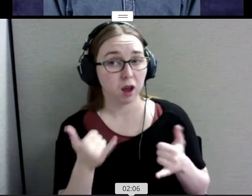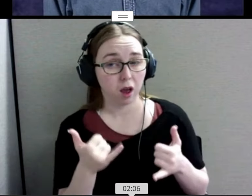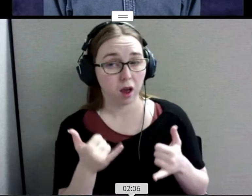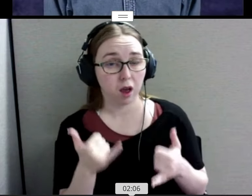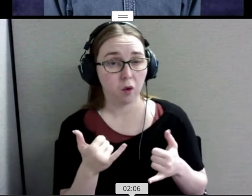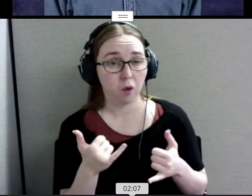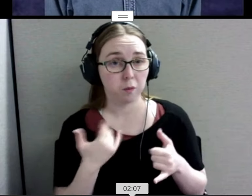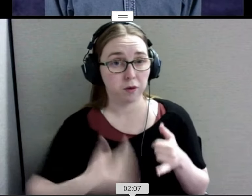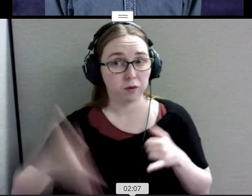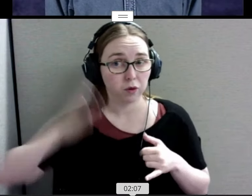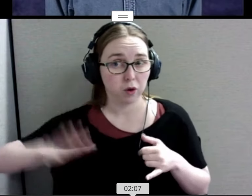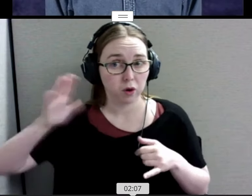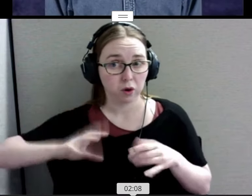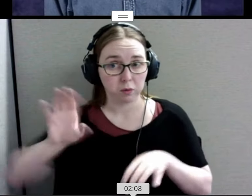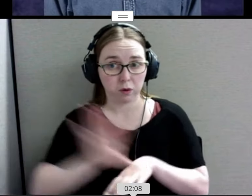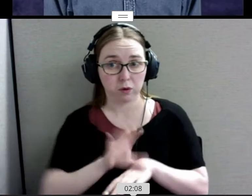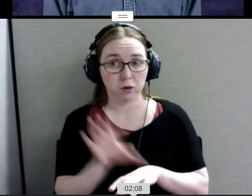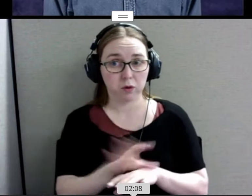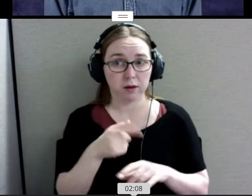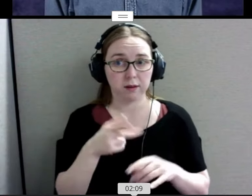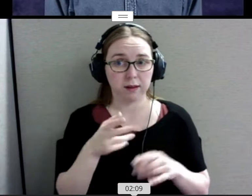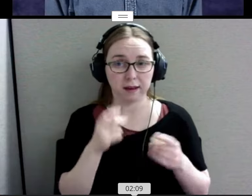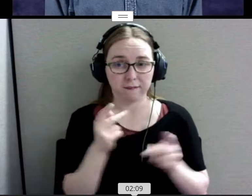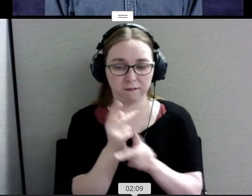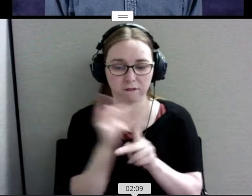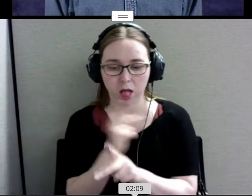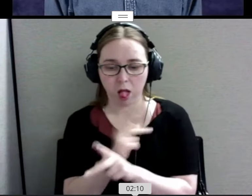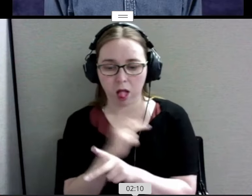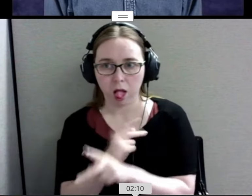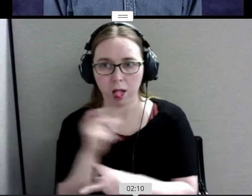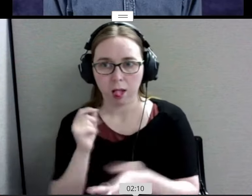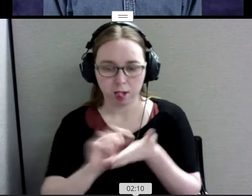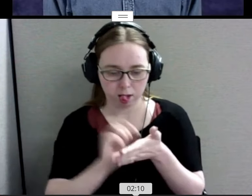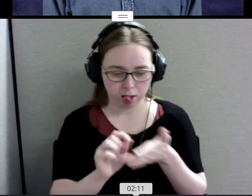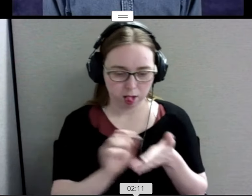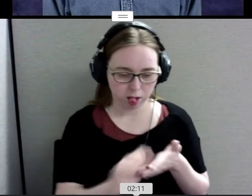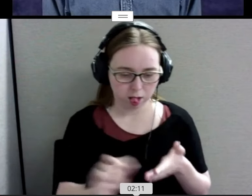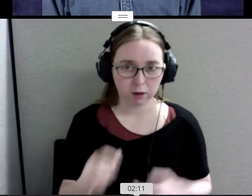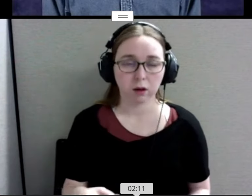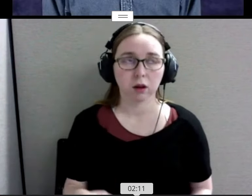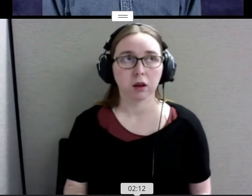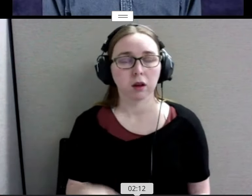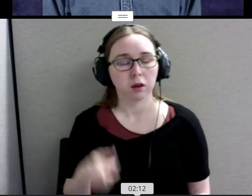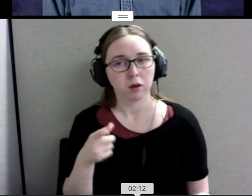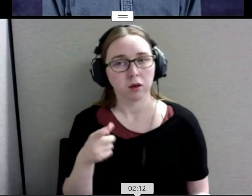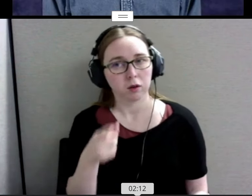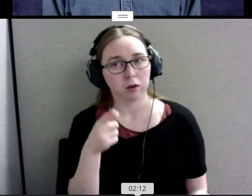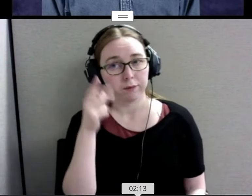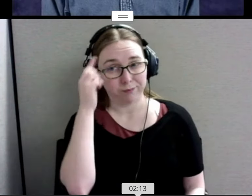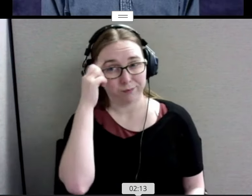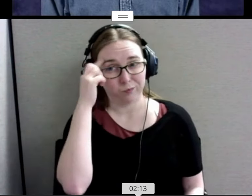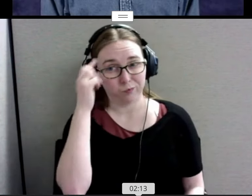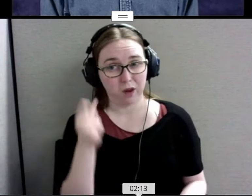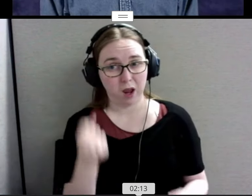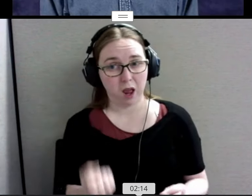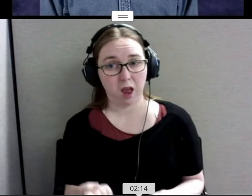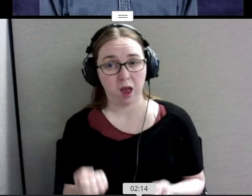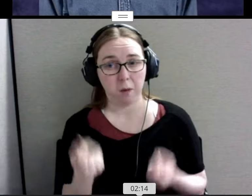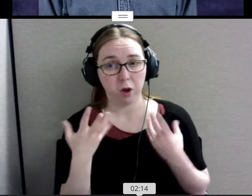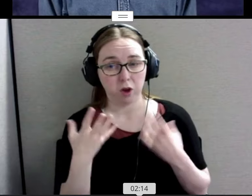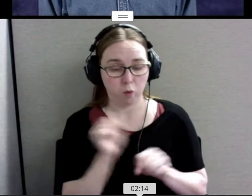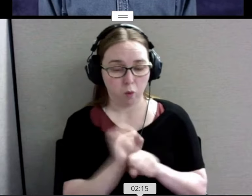that in the days before computers, that actually all had to be figured by hand. You can imagine how much time that would have taken for someone to have to